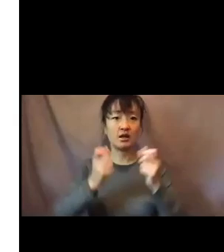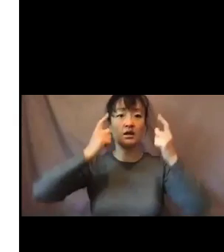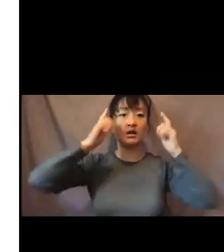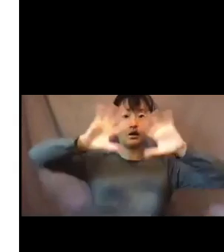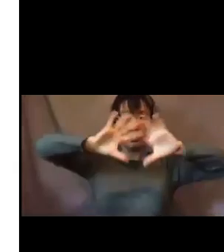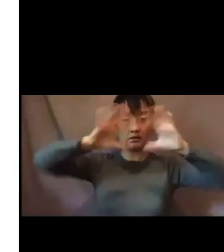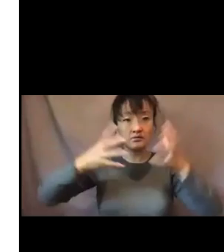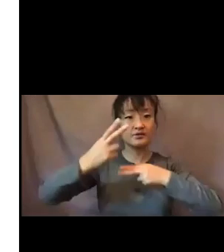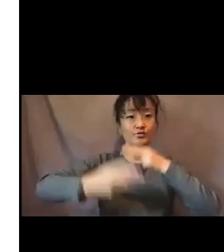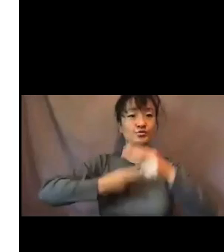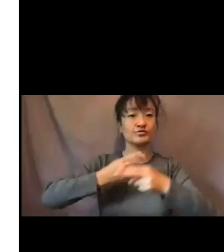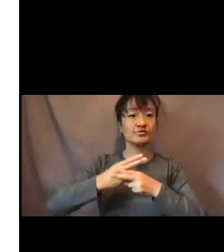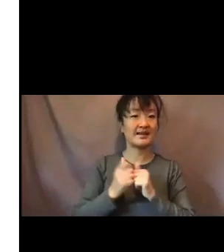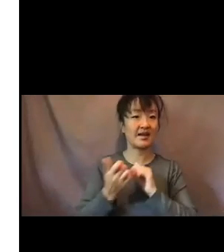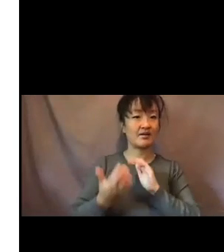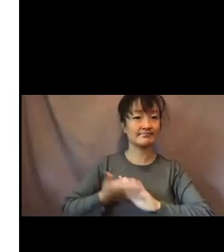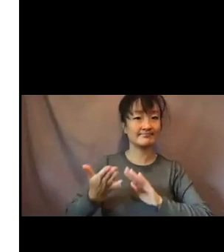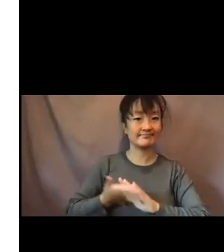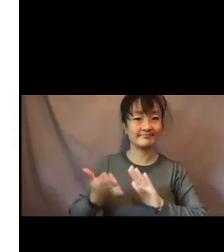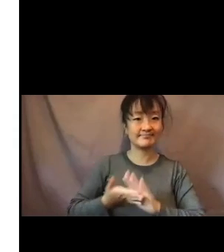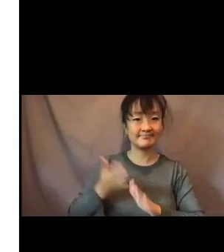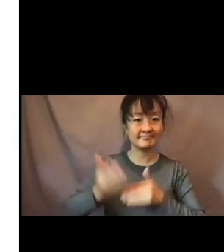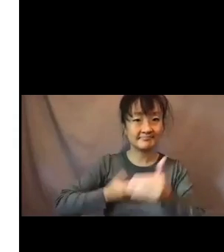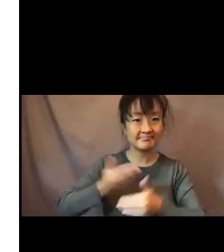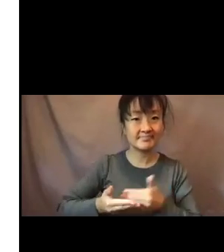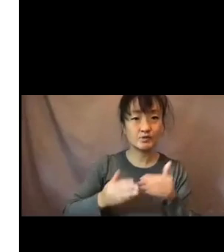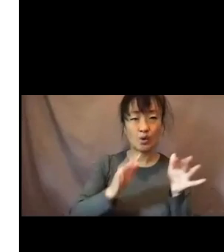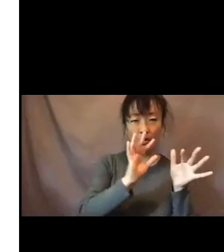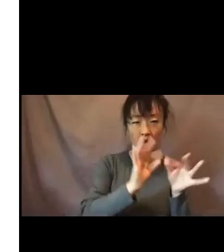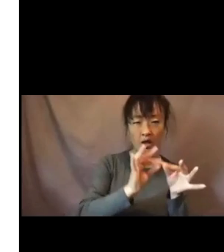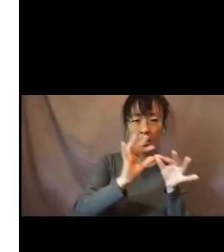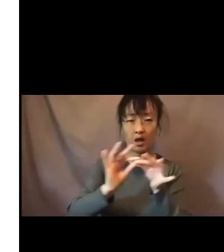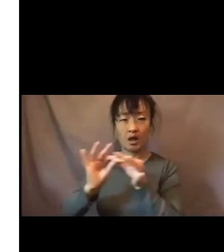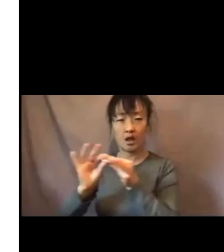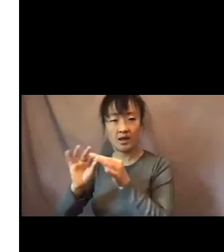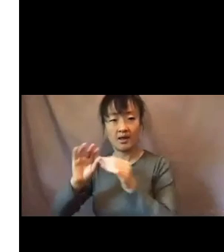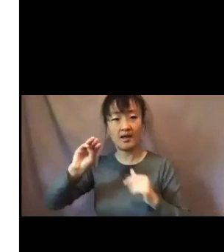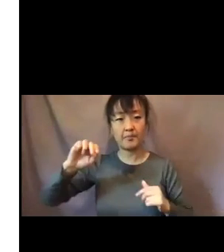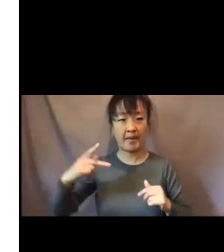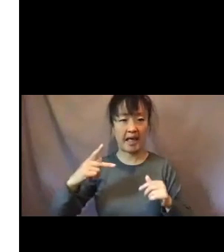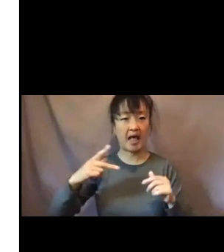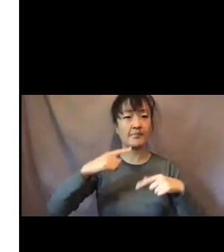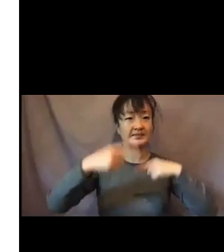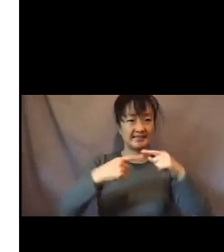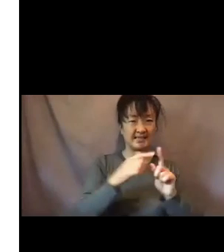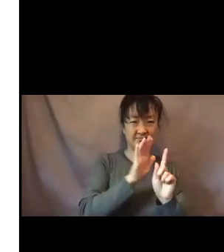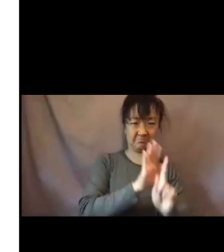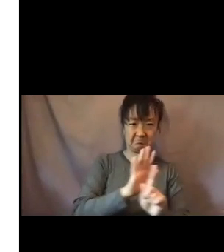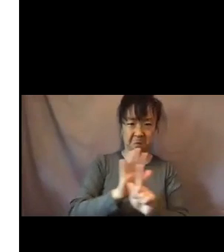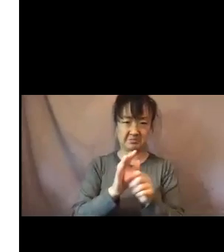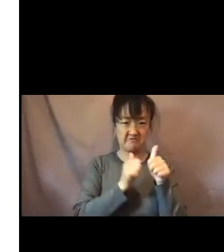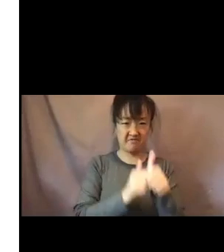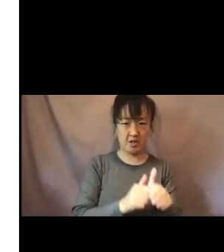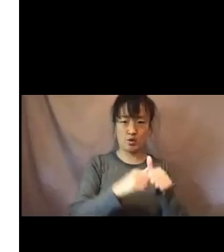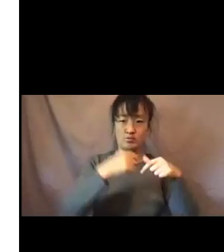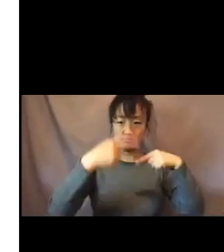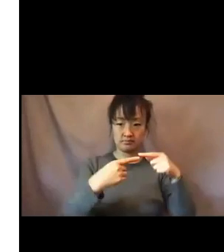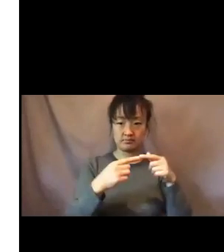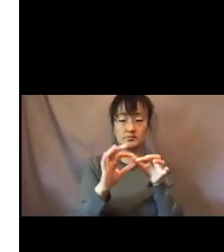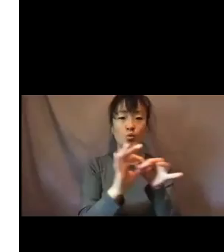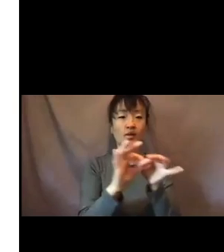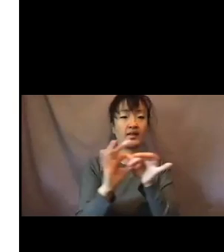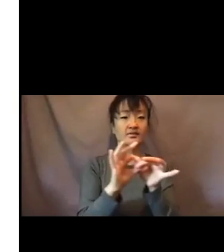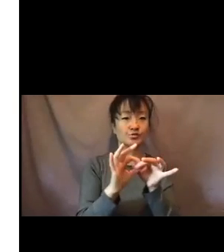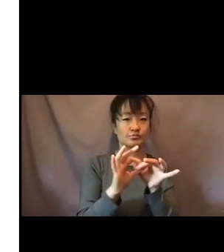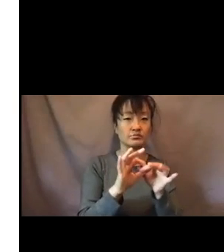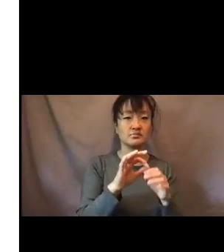operated. And they basically mapped it out cyclically in relative relationships